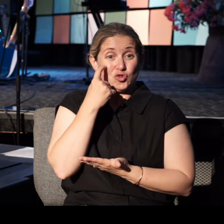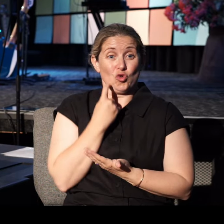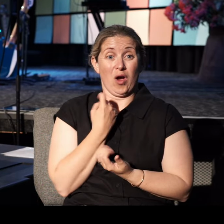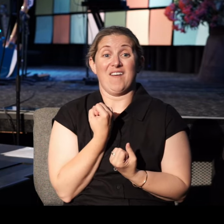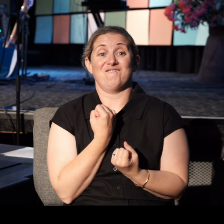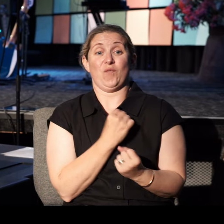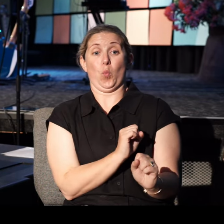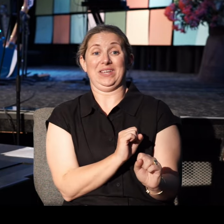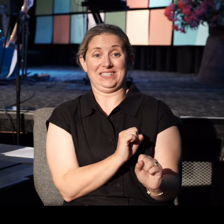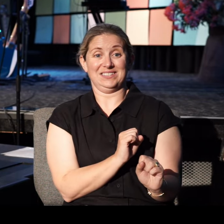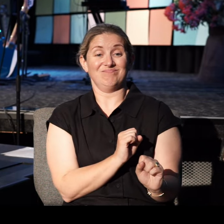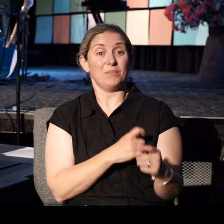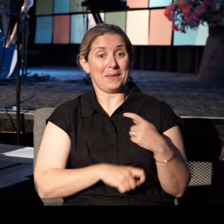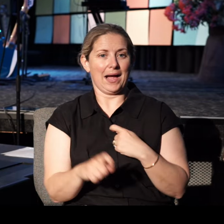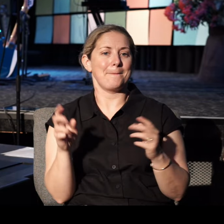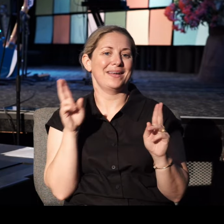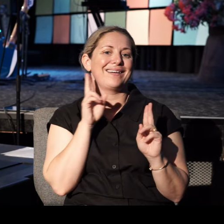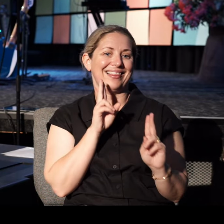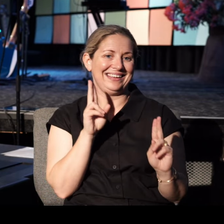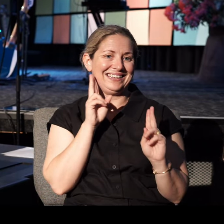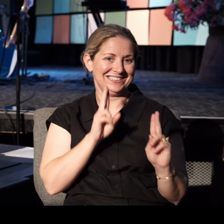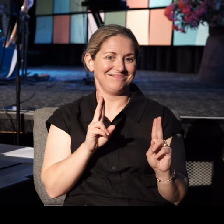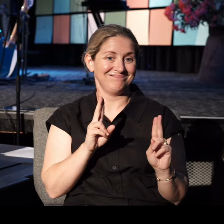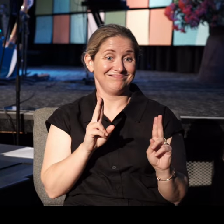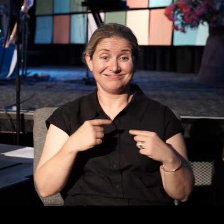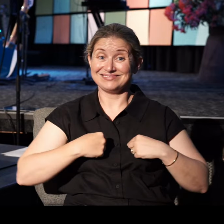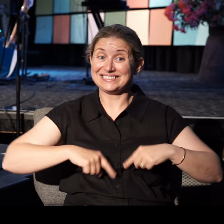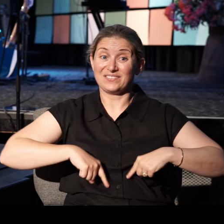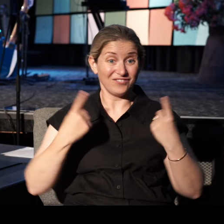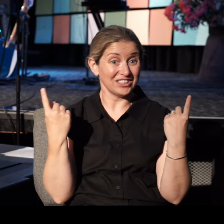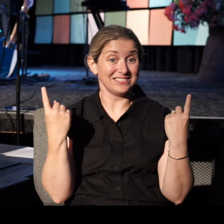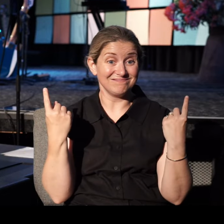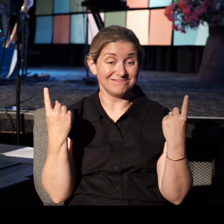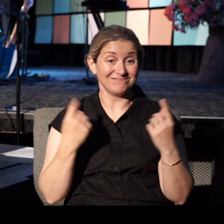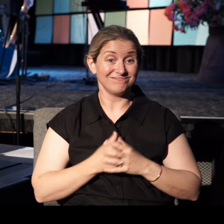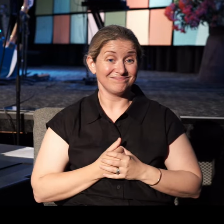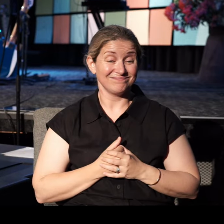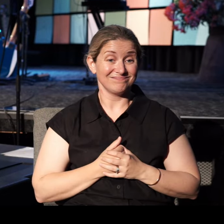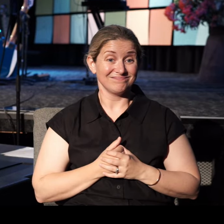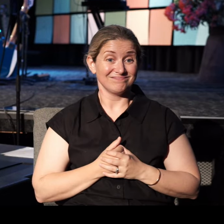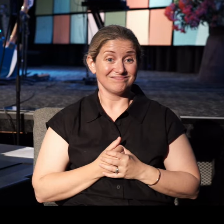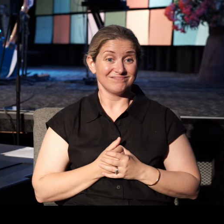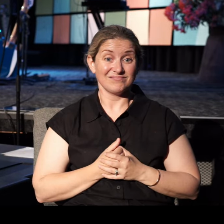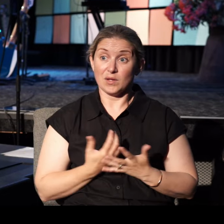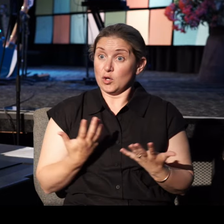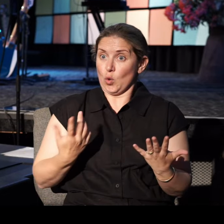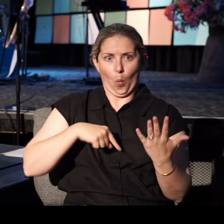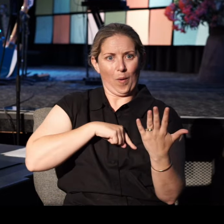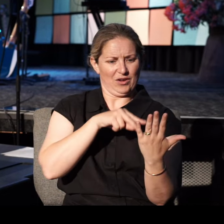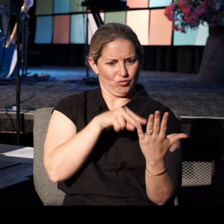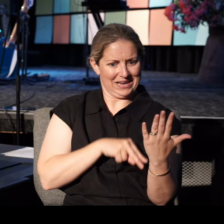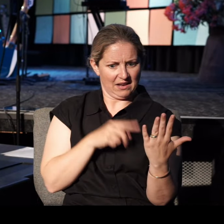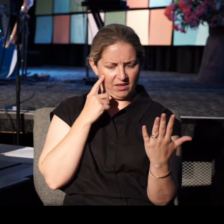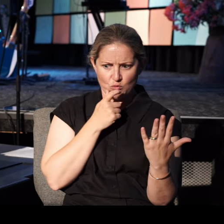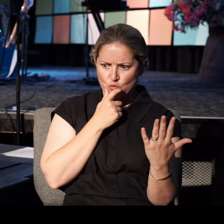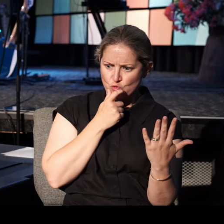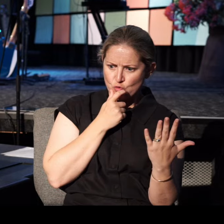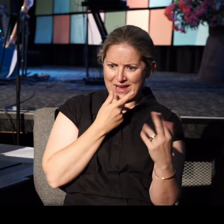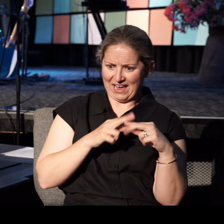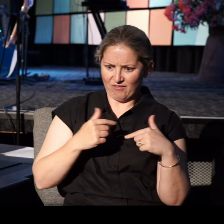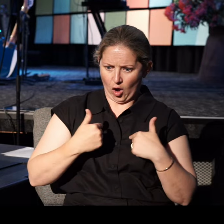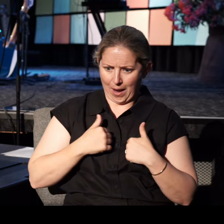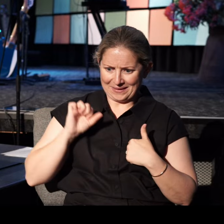begins to emerge through this chapter, is the great concern for a child of God, one who truly is a child of God, to rid themselves